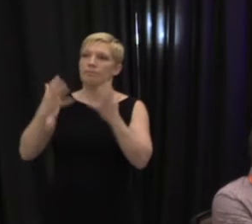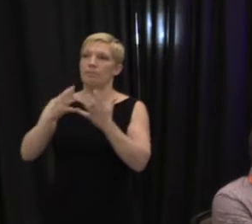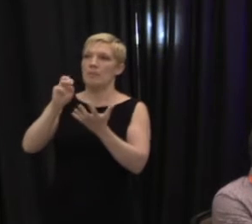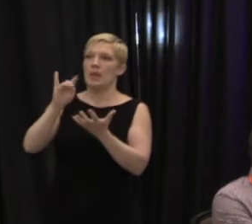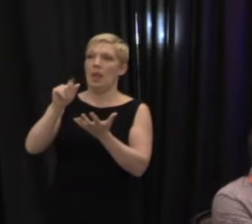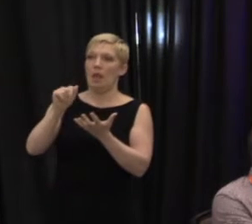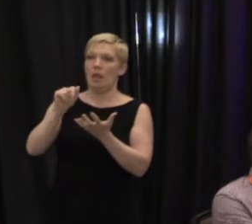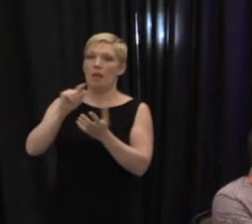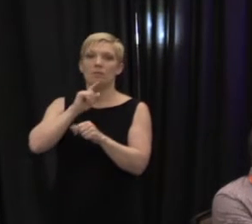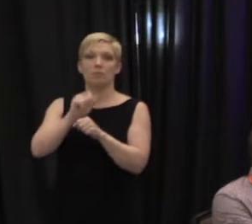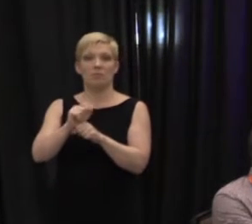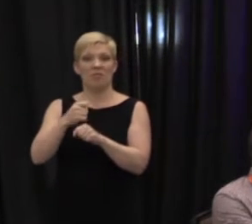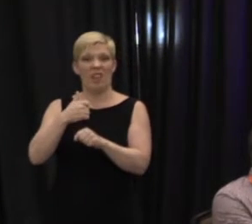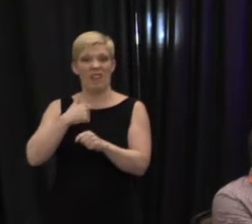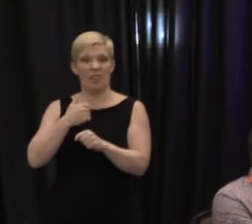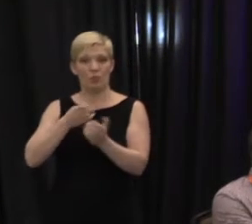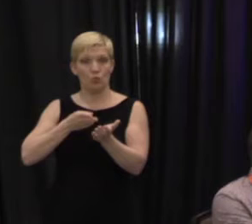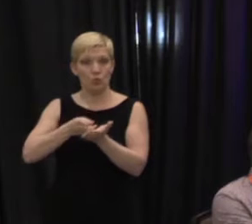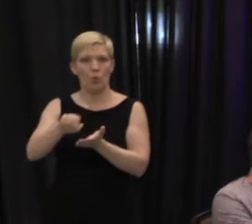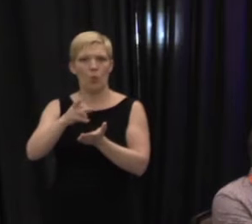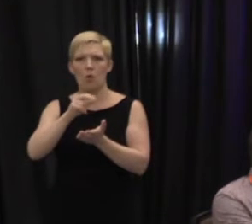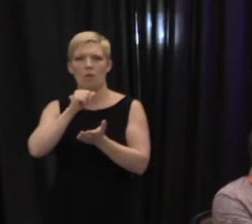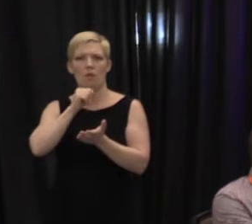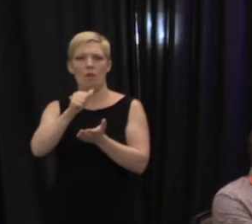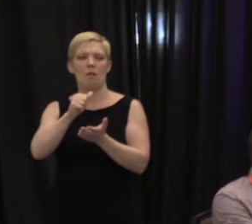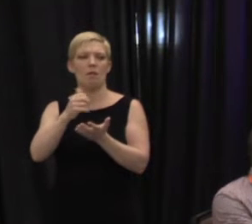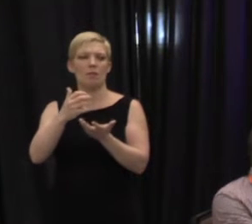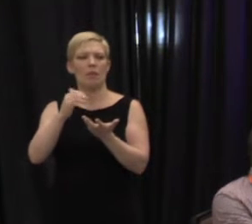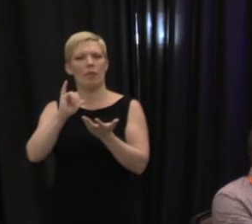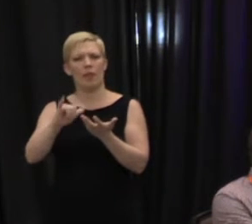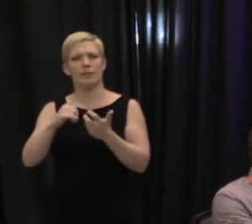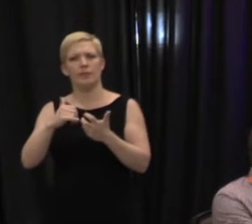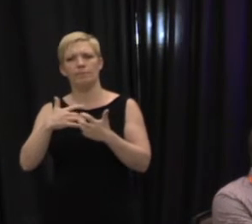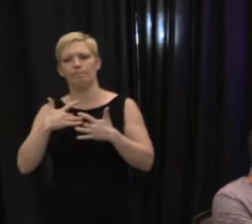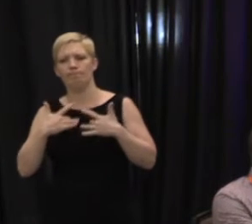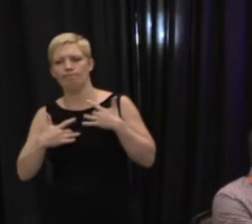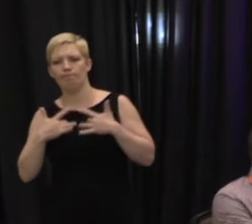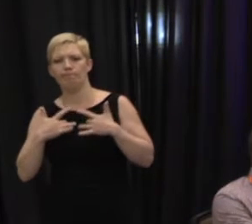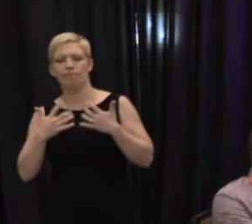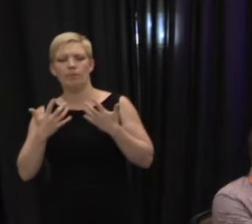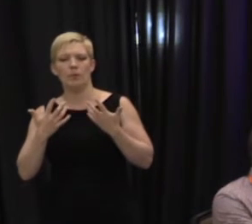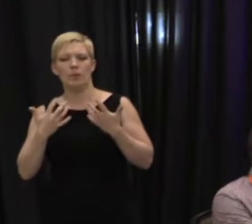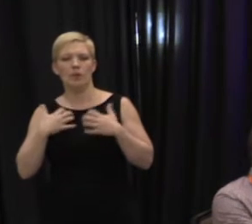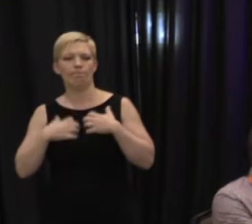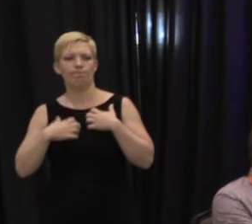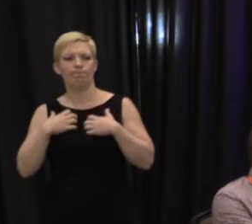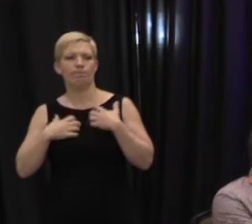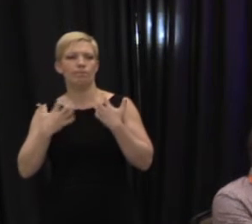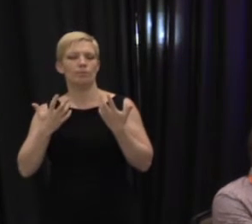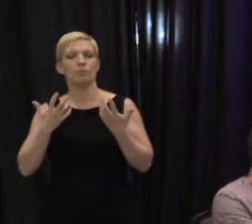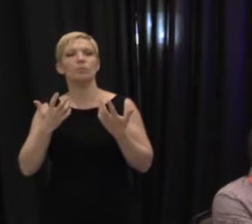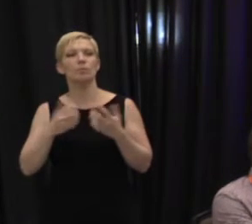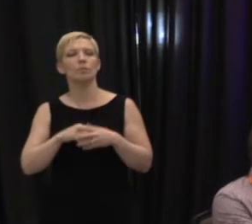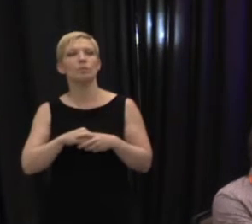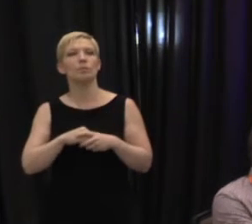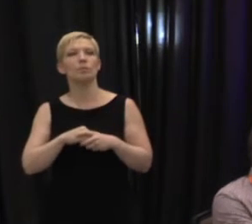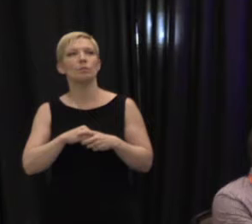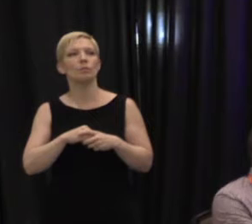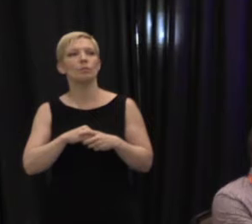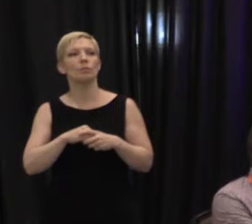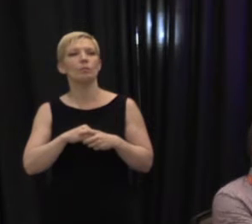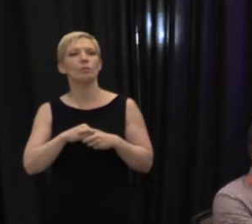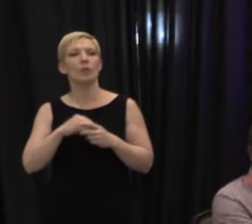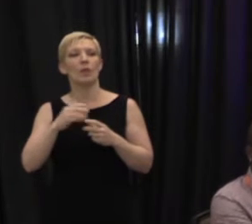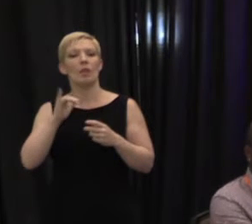actual truth is very troubling, and it's not something that we deal with organizationally because we really work within kind